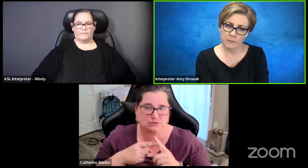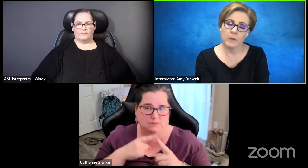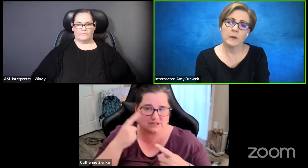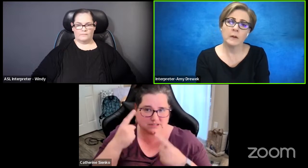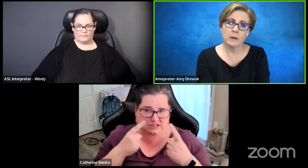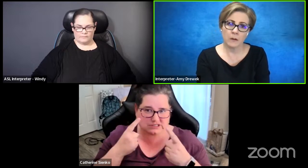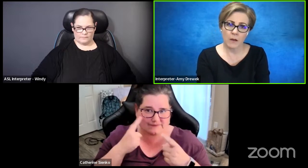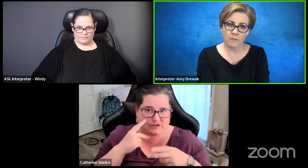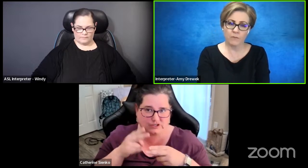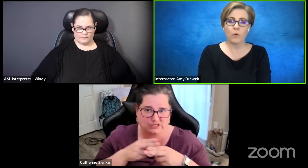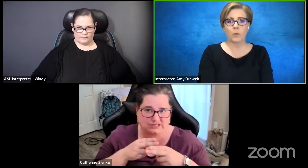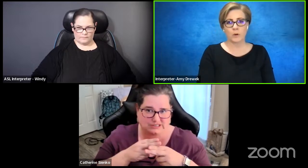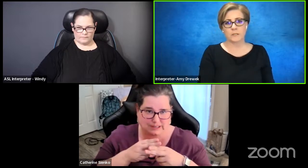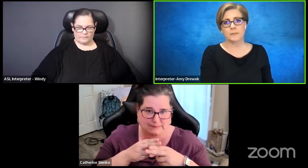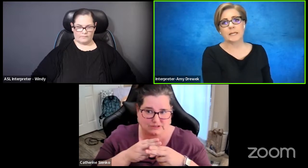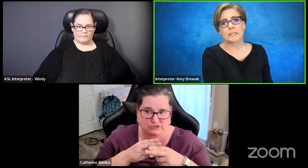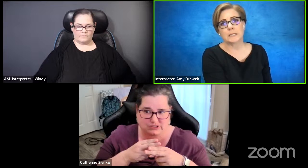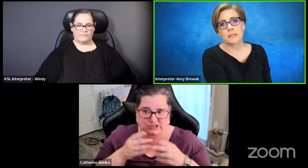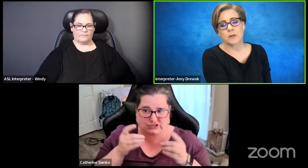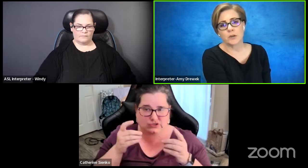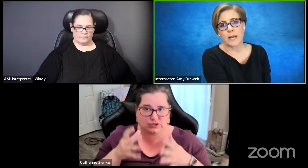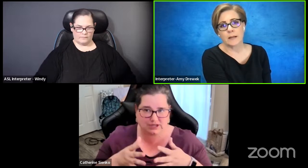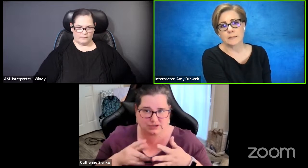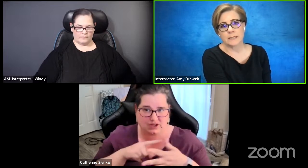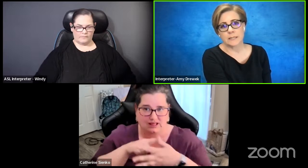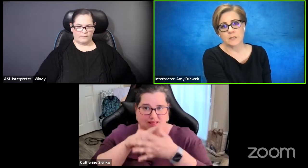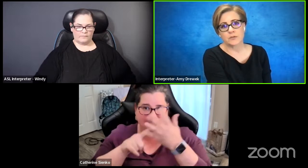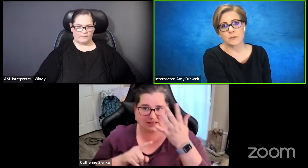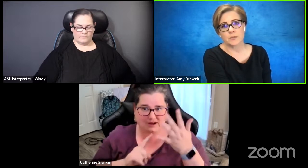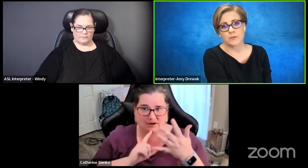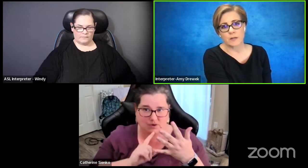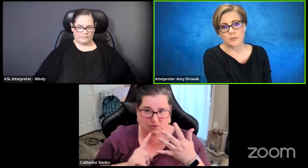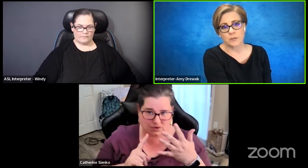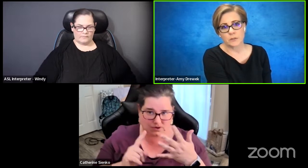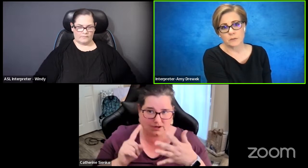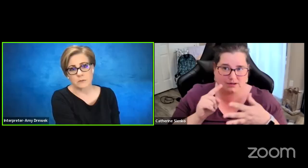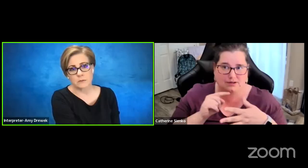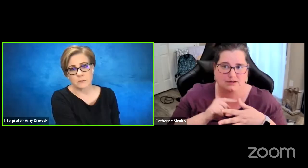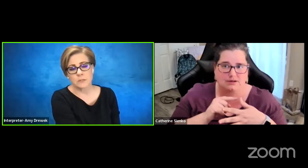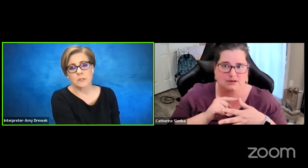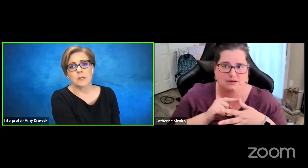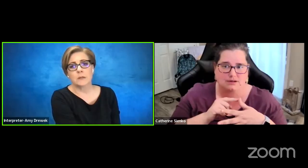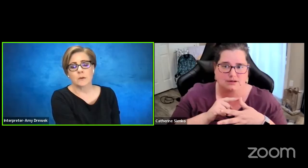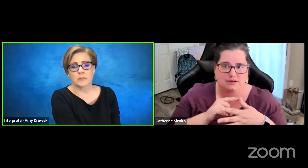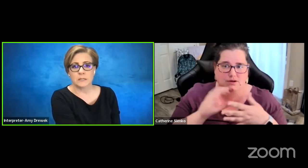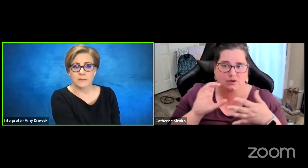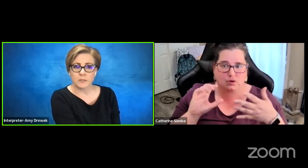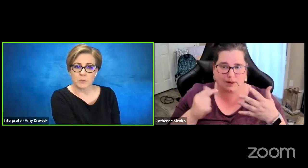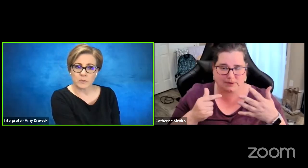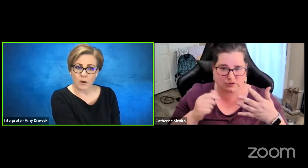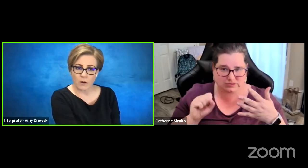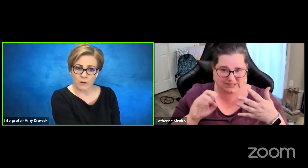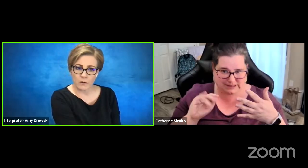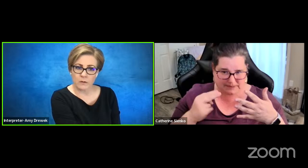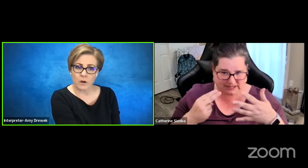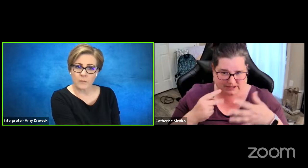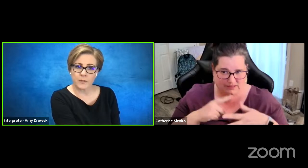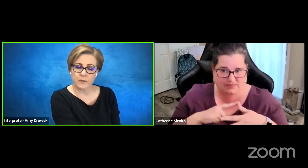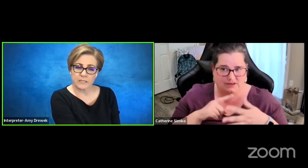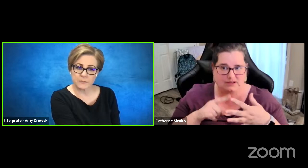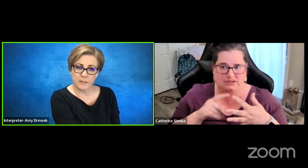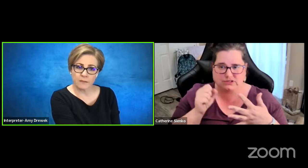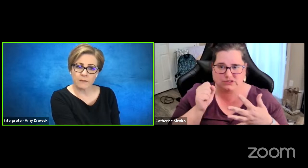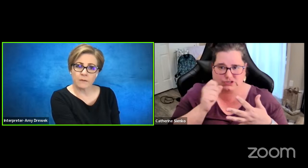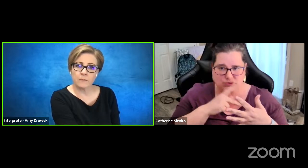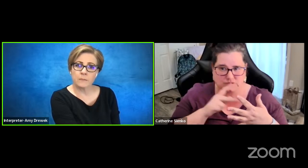who have come forward to be considered as the interim director. Those individuals